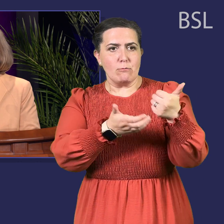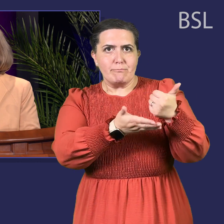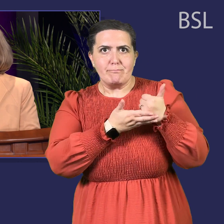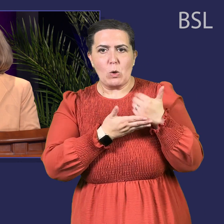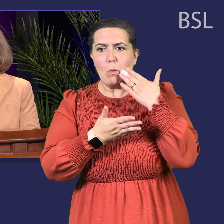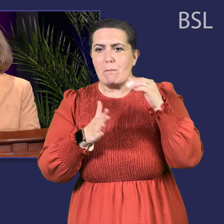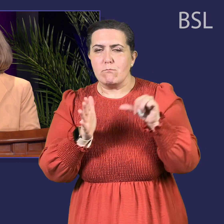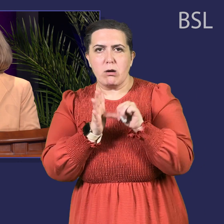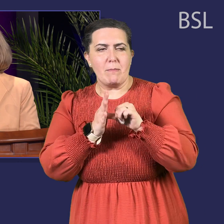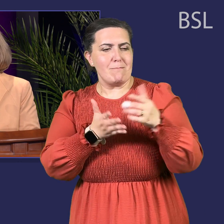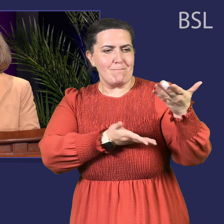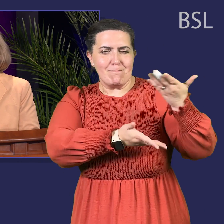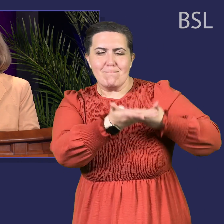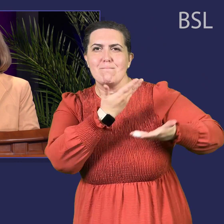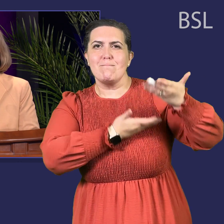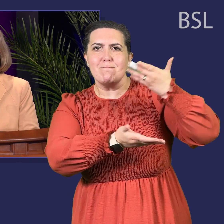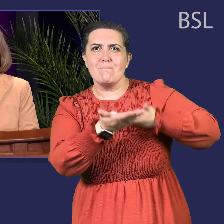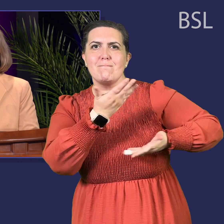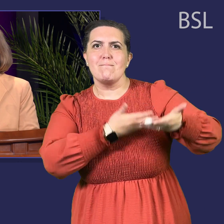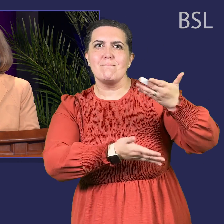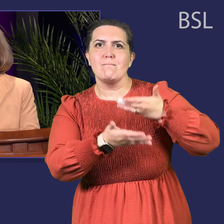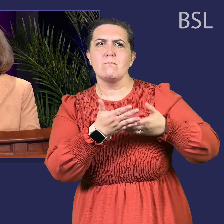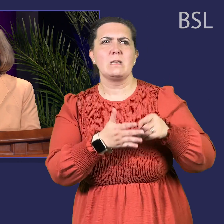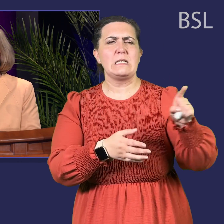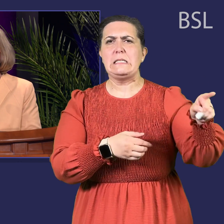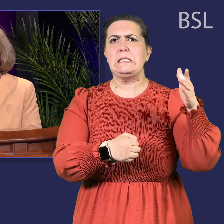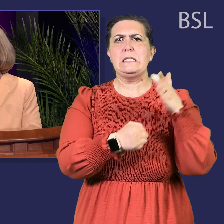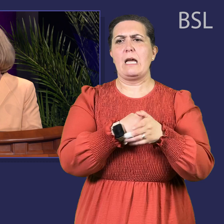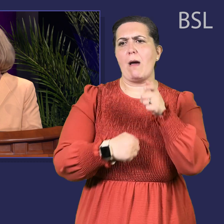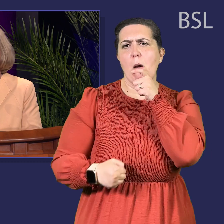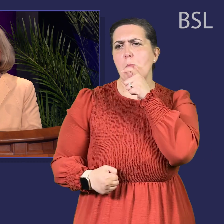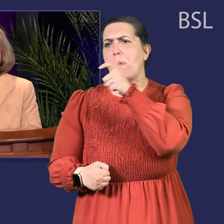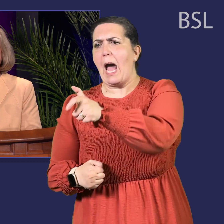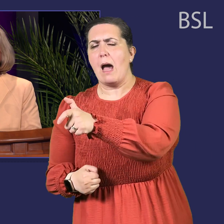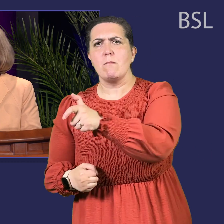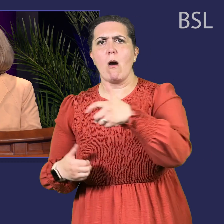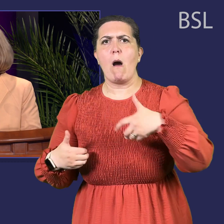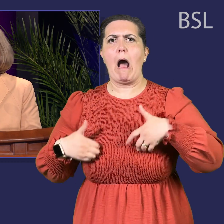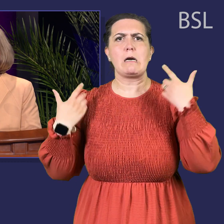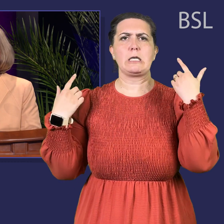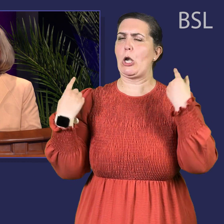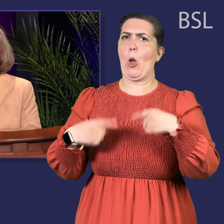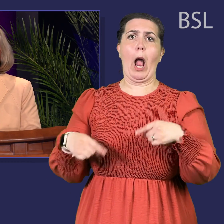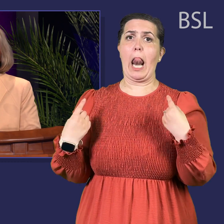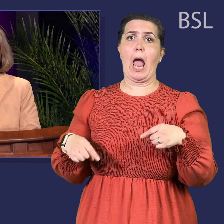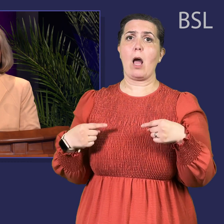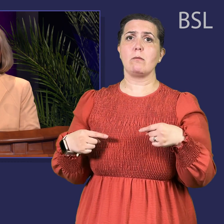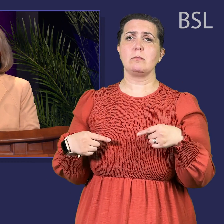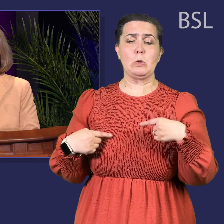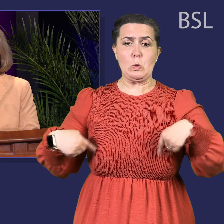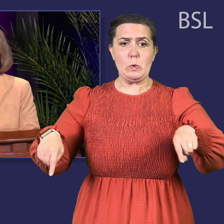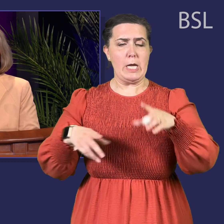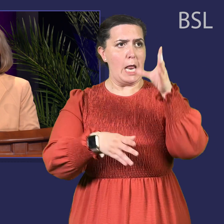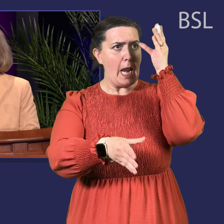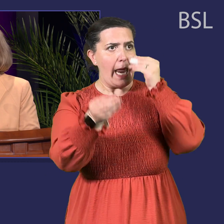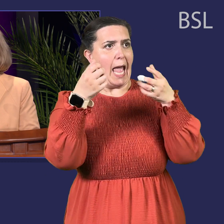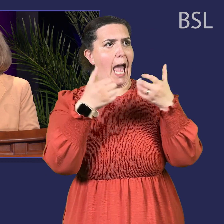way he counseled with us when we faced challenges. No harsh words of anger were allowed among us,